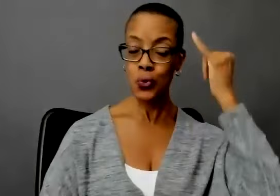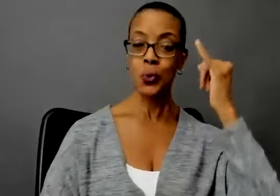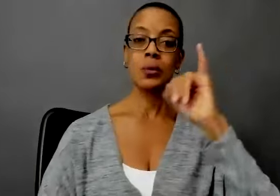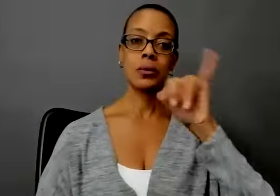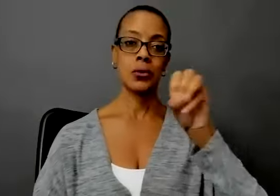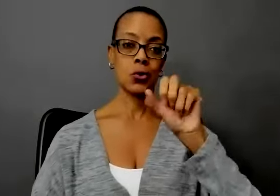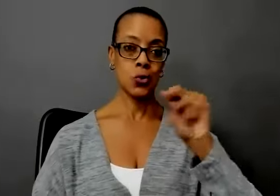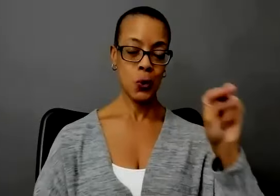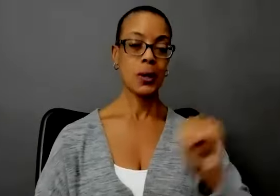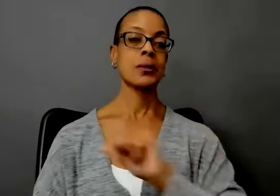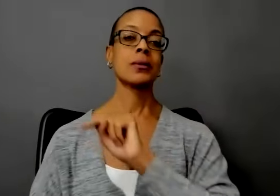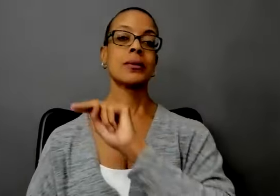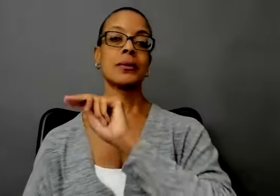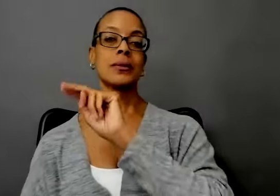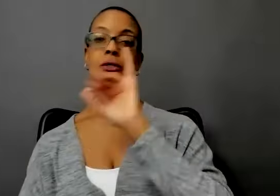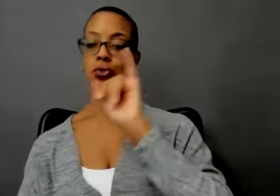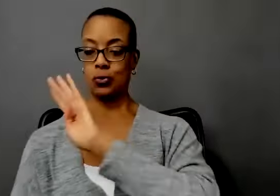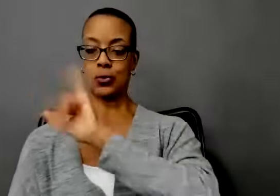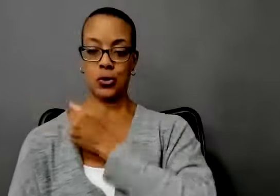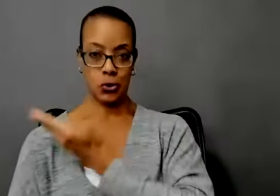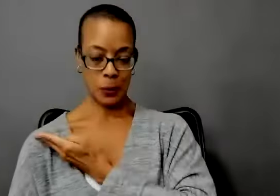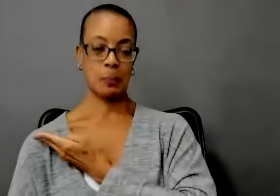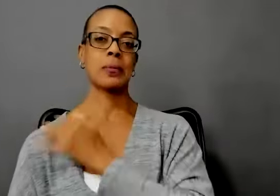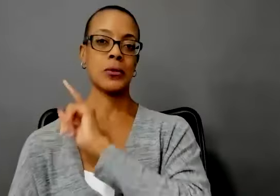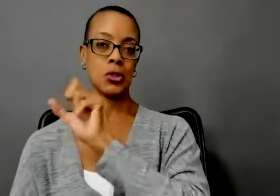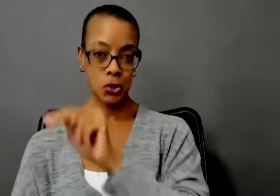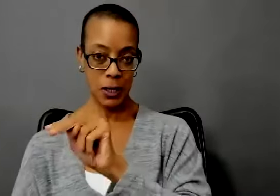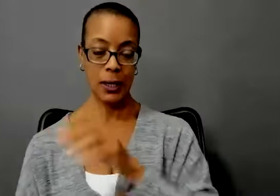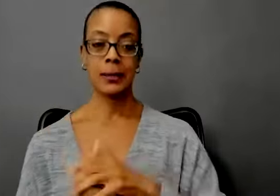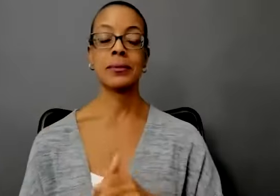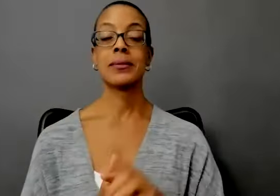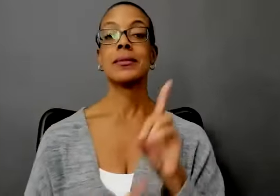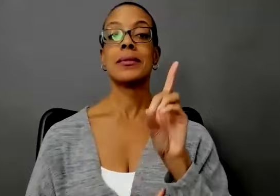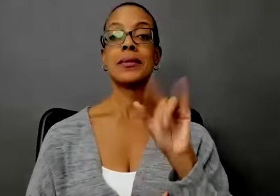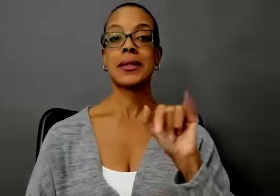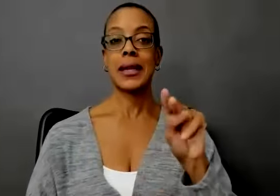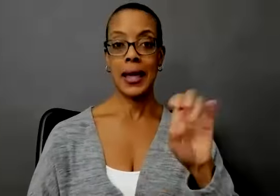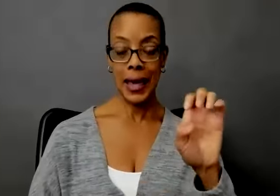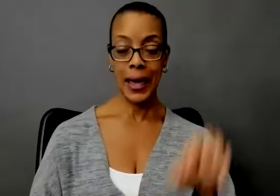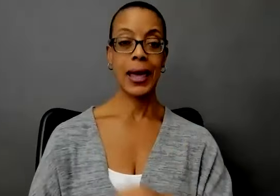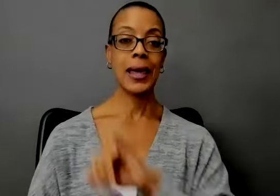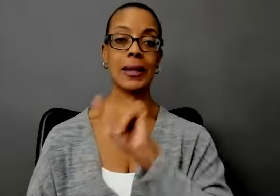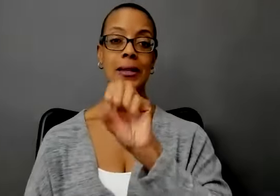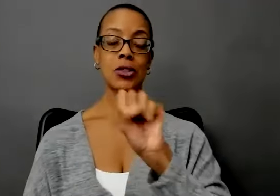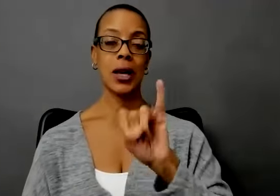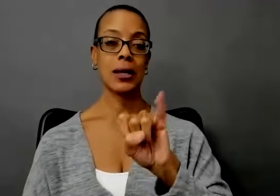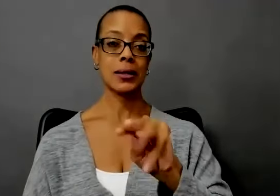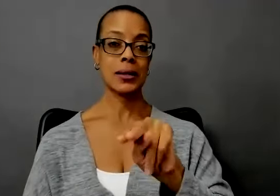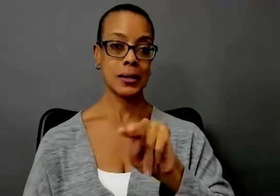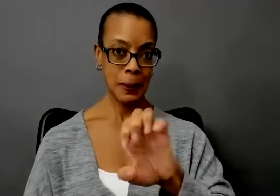I also want to thank my Learning Network colleagues, Diane Lalonde and Jasmine Tabibi, who've organized this event and were supporting behind the scenes today with